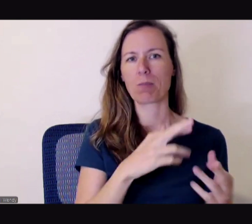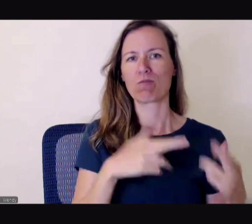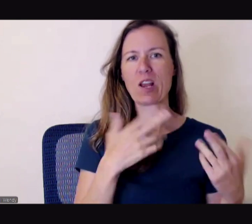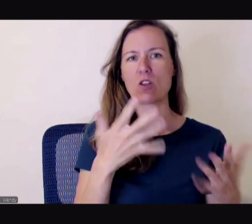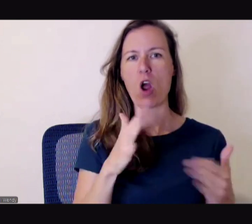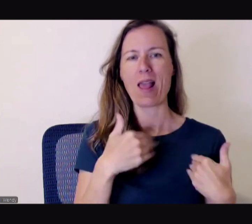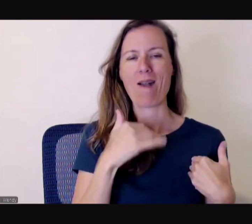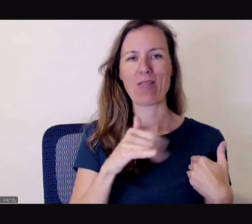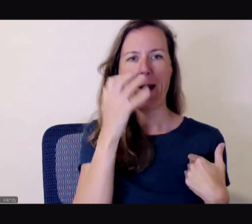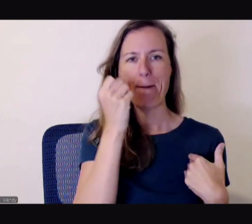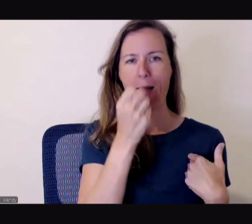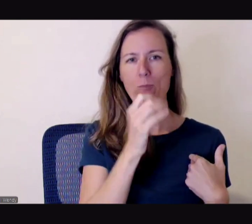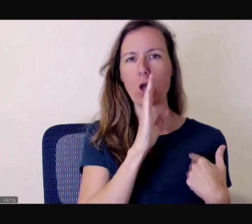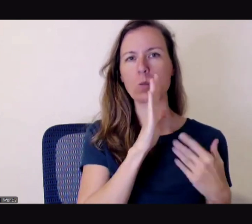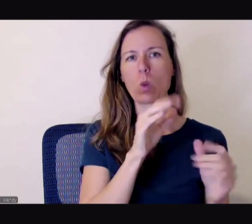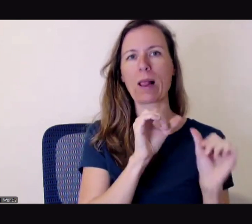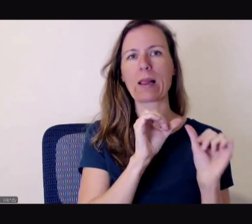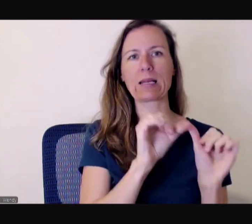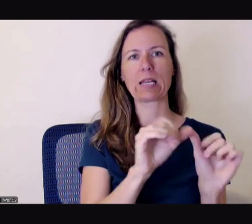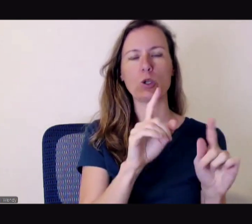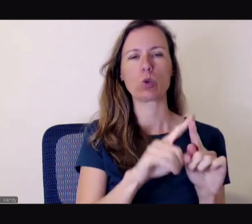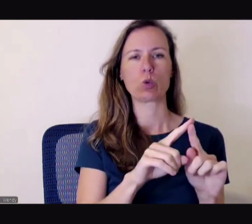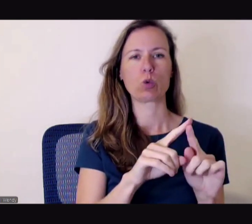that'll continue to get to you.